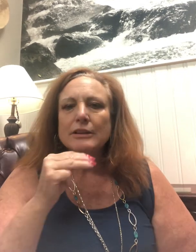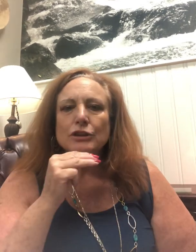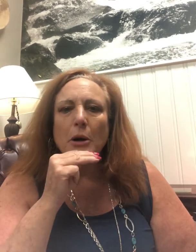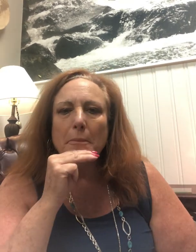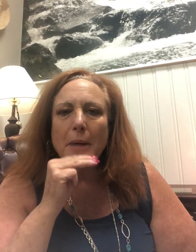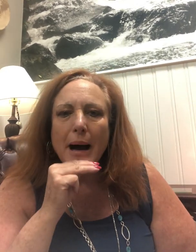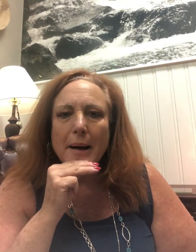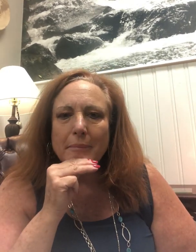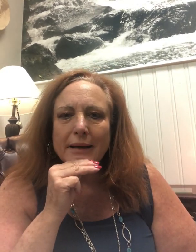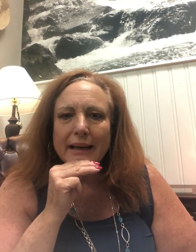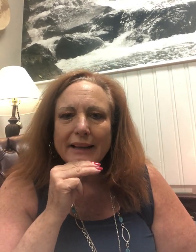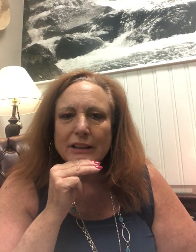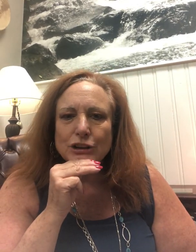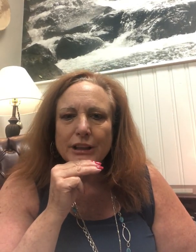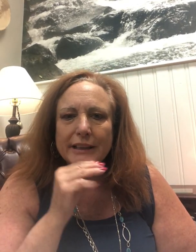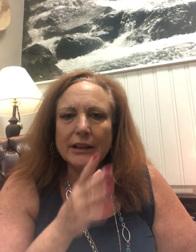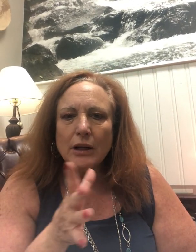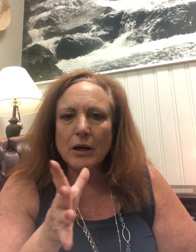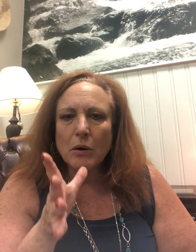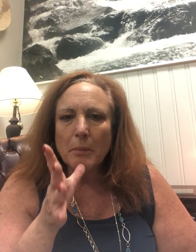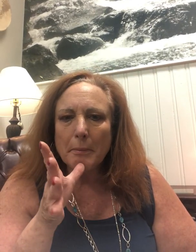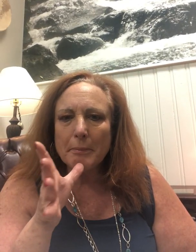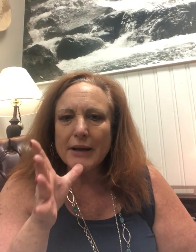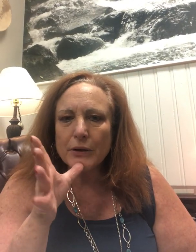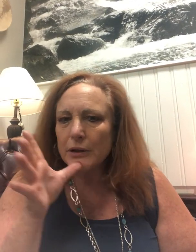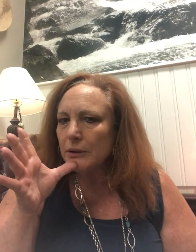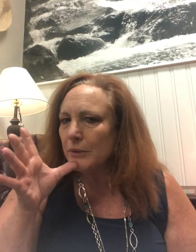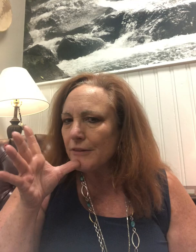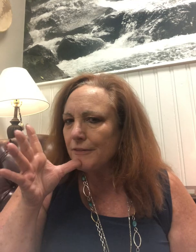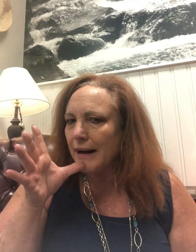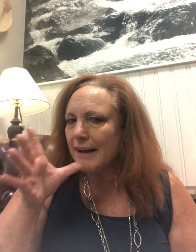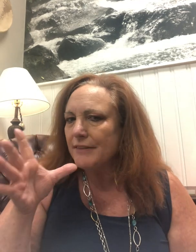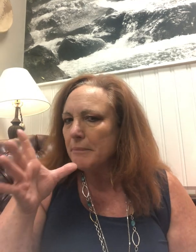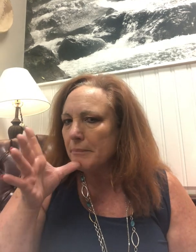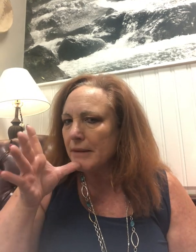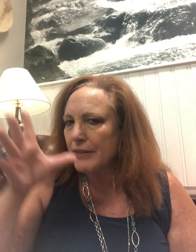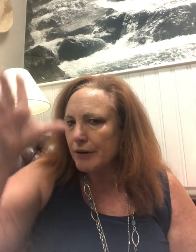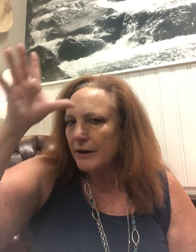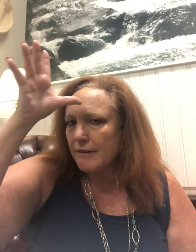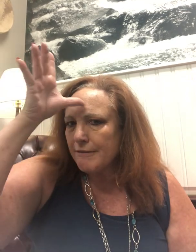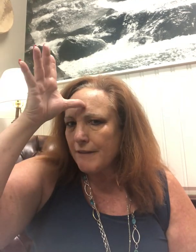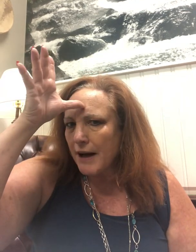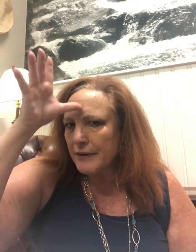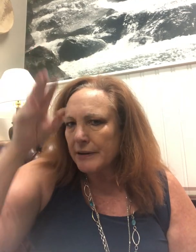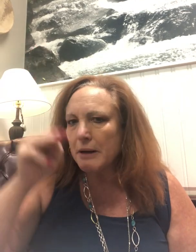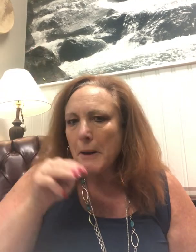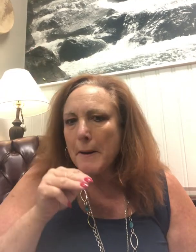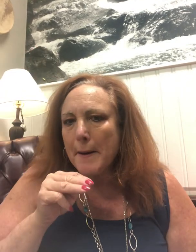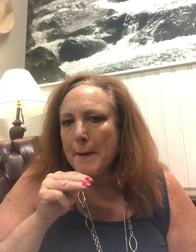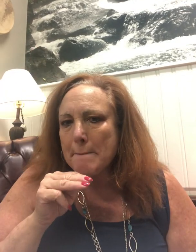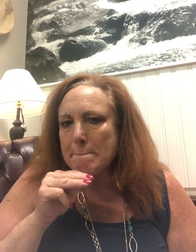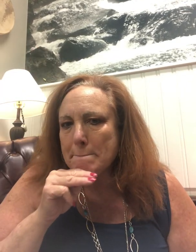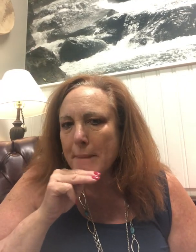So mom at the chin, mother with a 5. Mother, father,